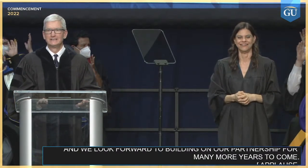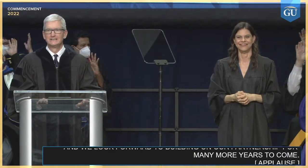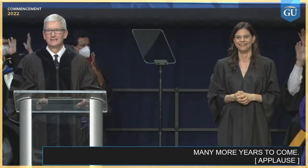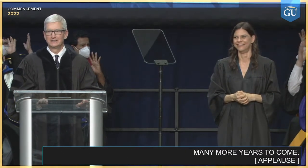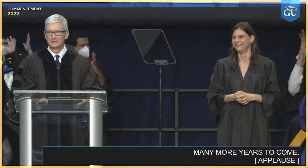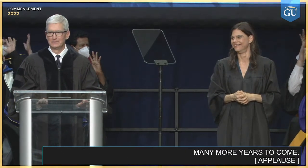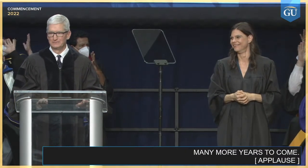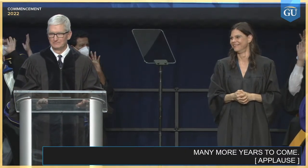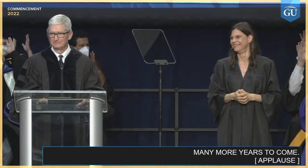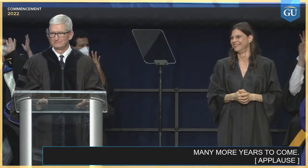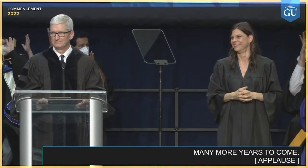Thank you.